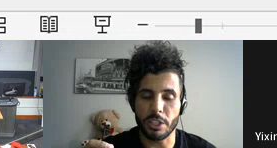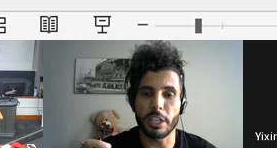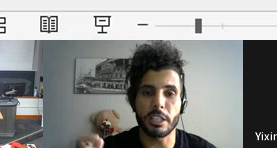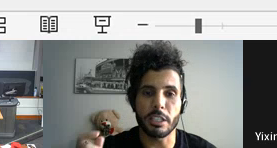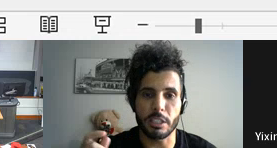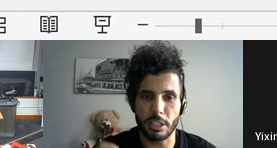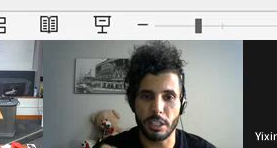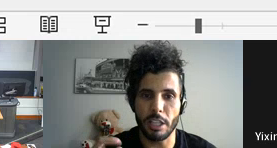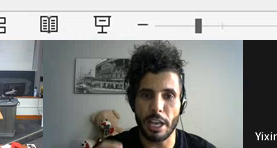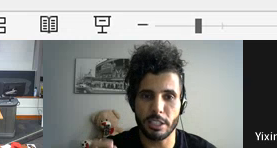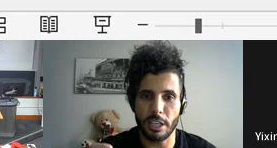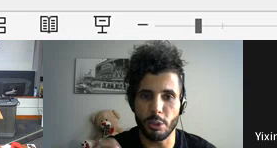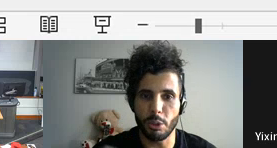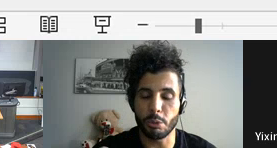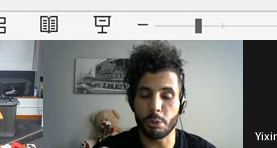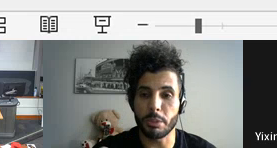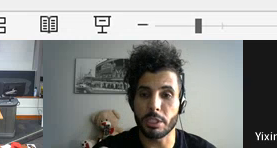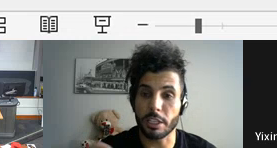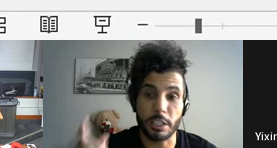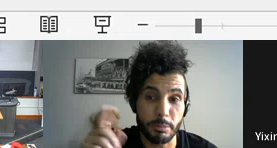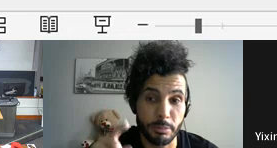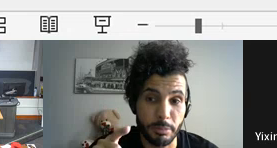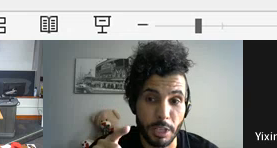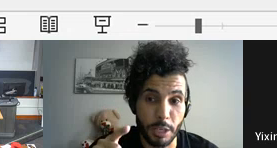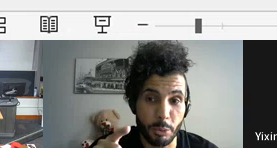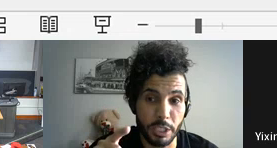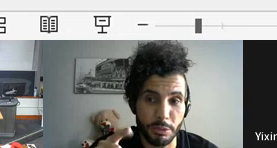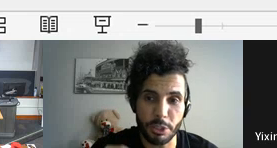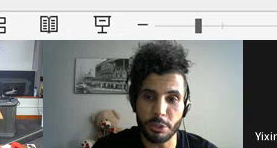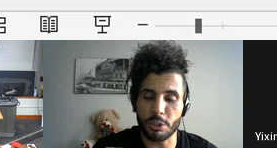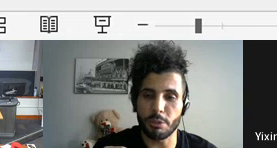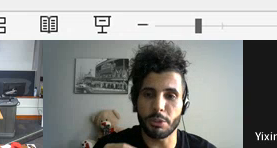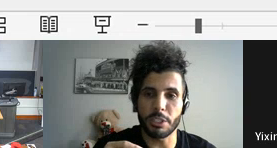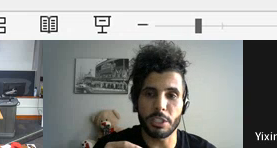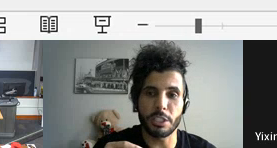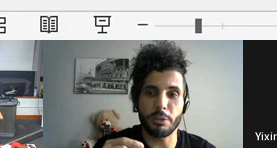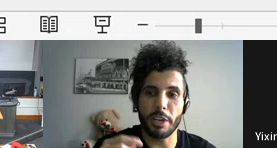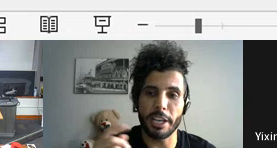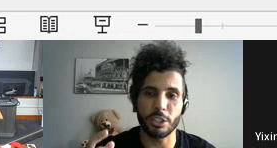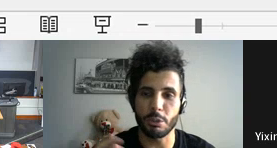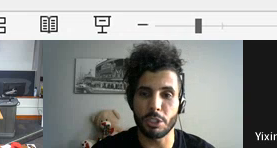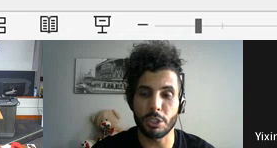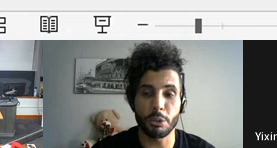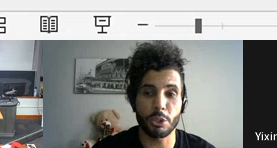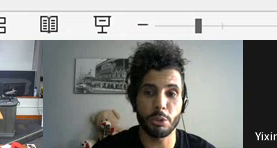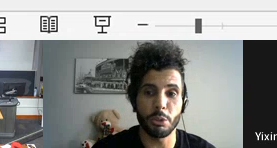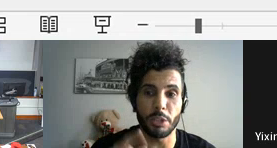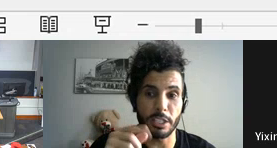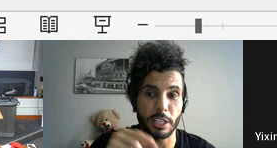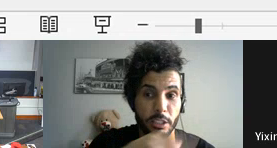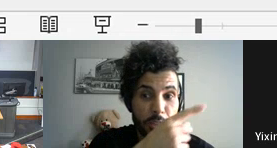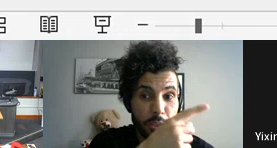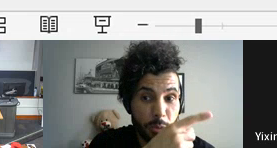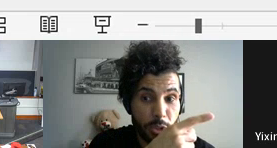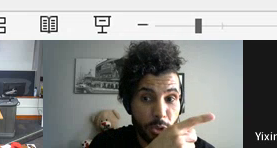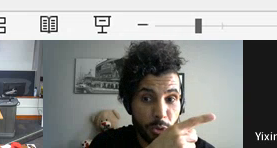there is last sign hold, which means like I'm waiting for you. So for instance, if I ask you, did you go to school? I say, went to